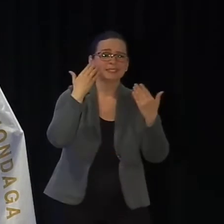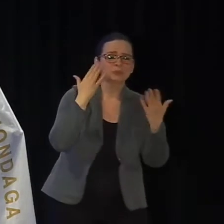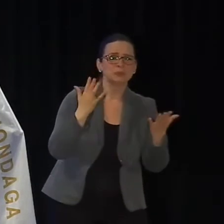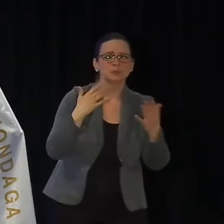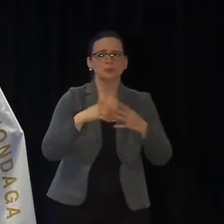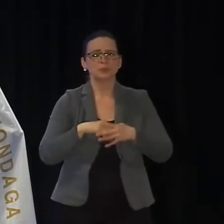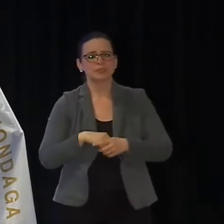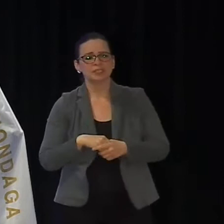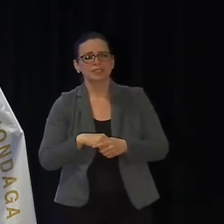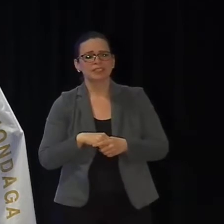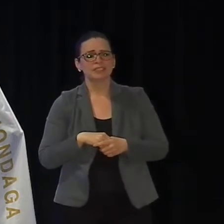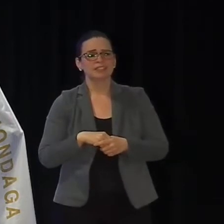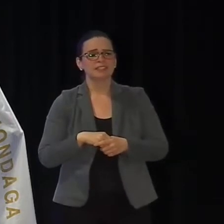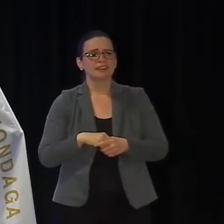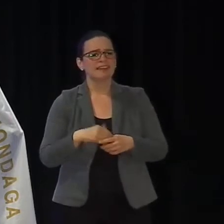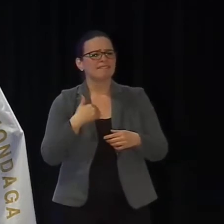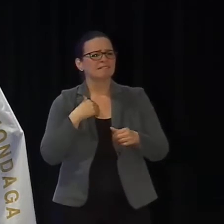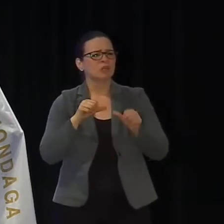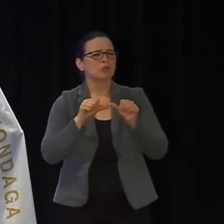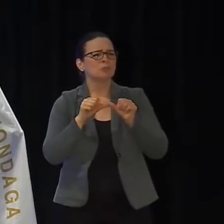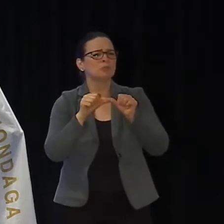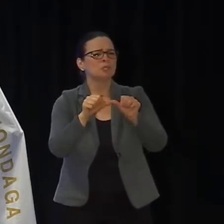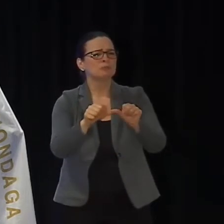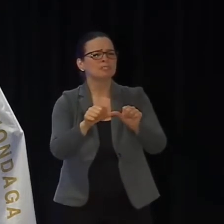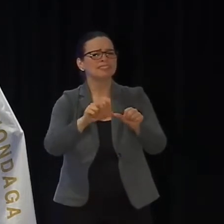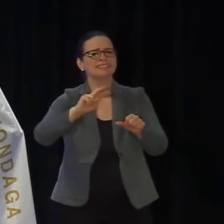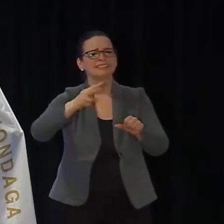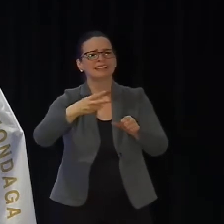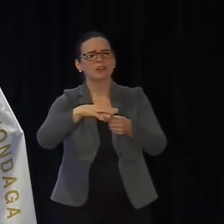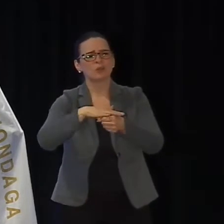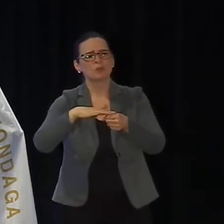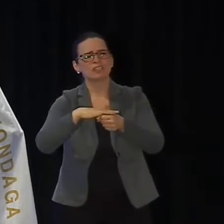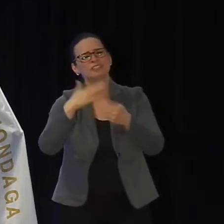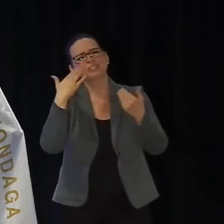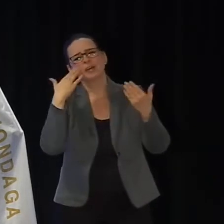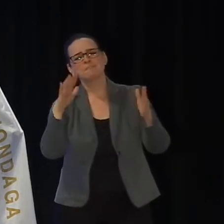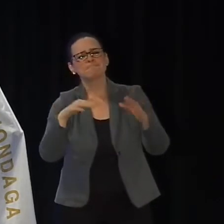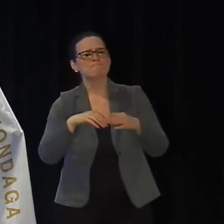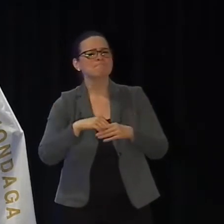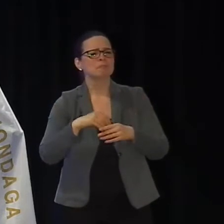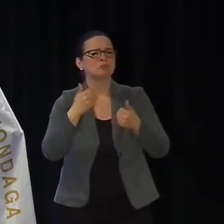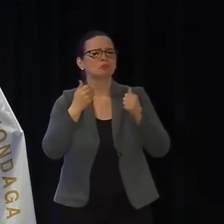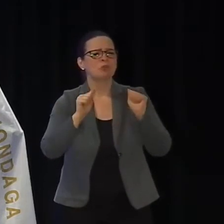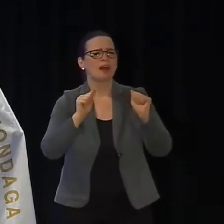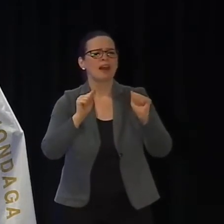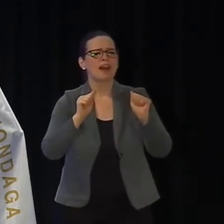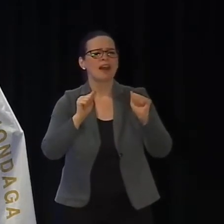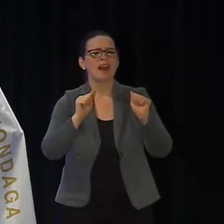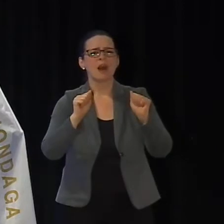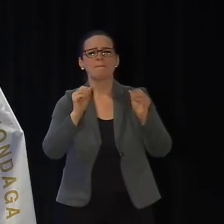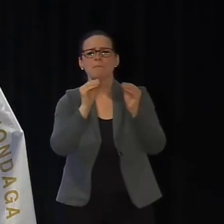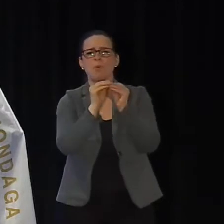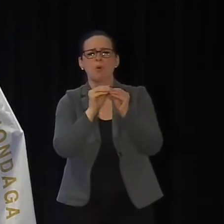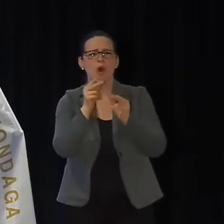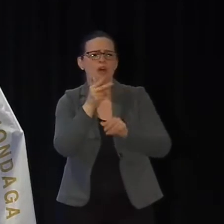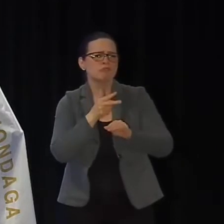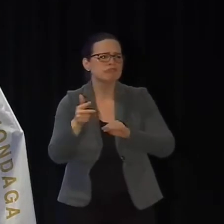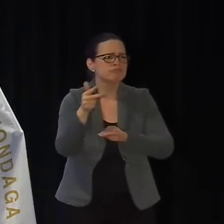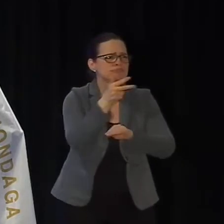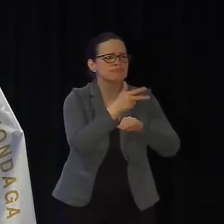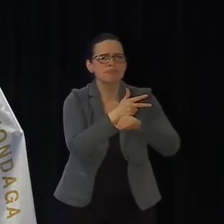have a permanent second location, but try to be more mobile in the community to really go and meet the